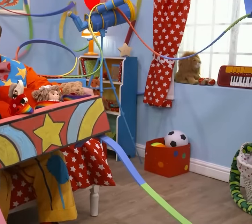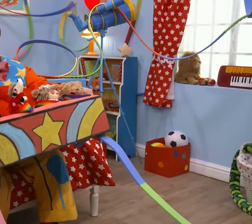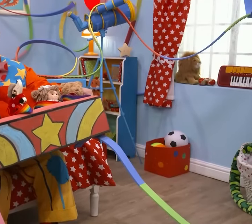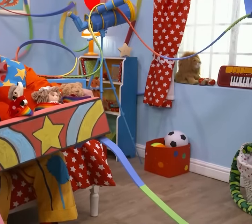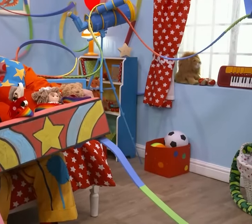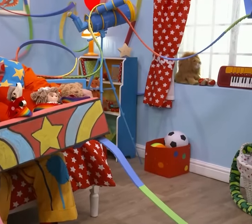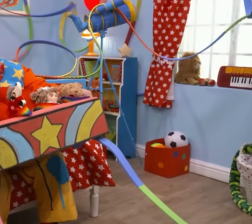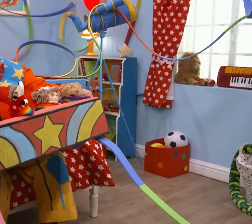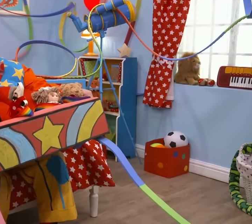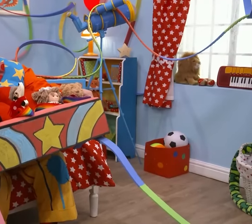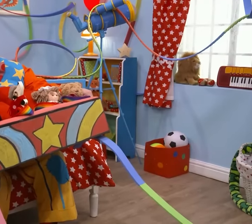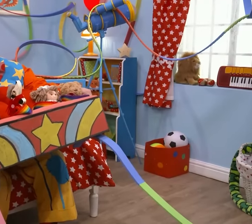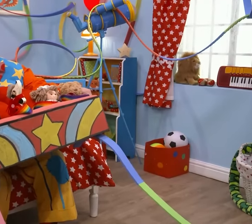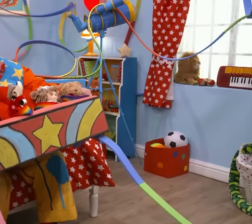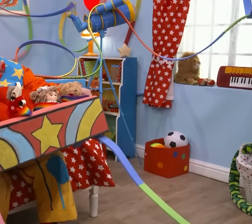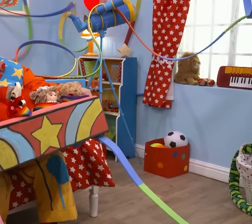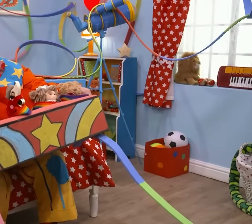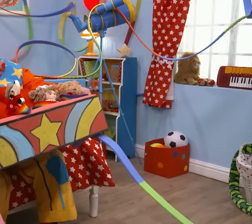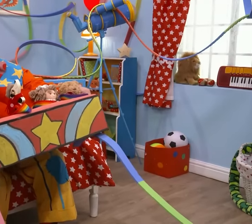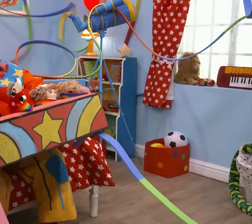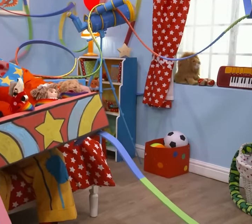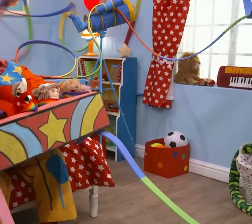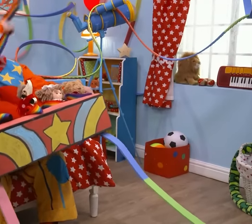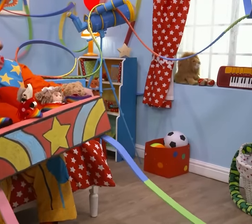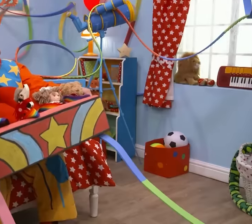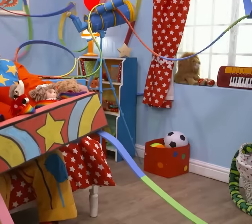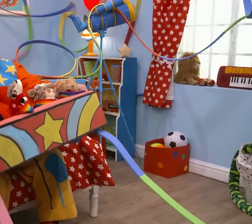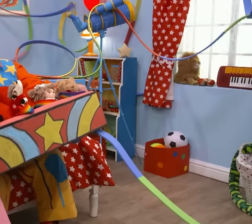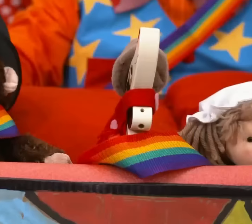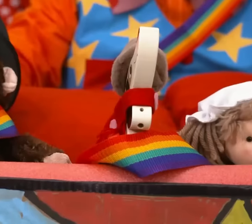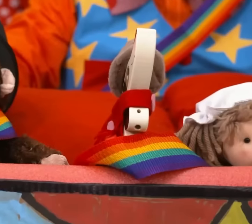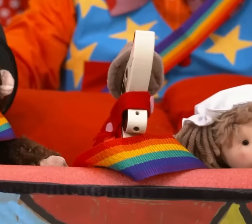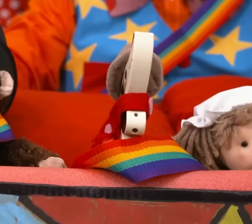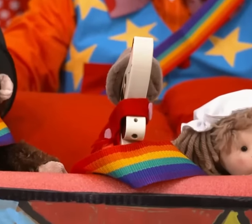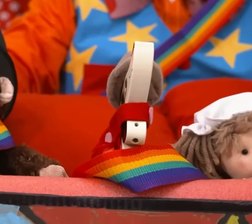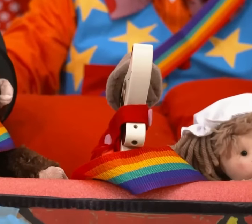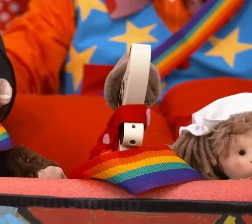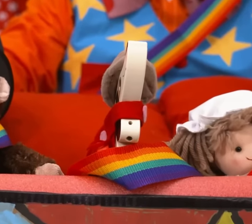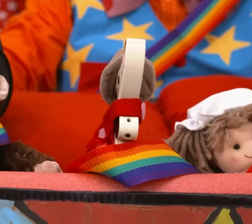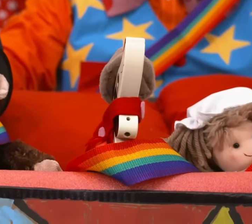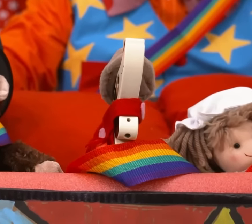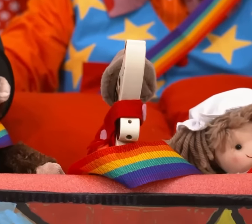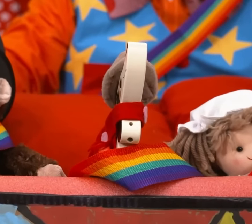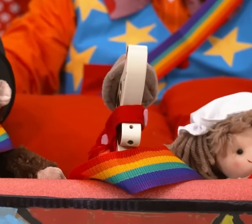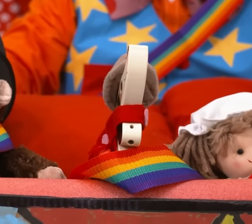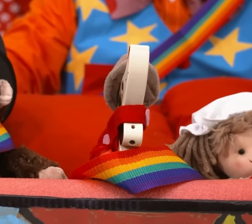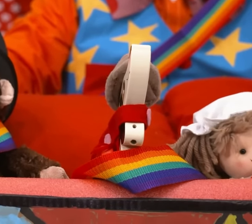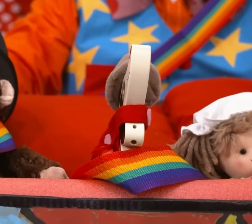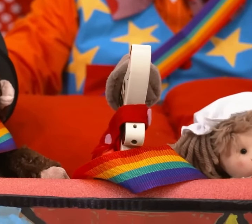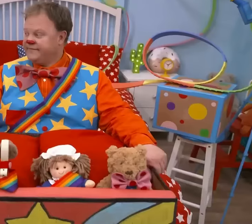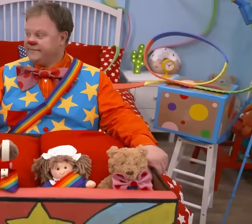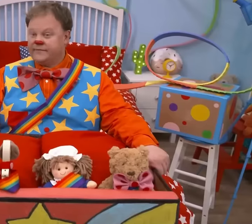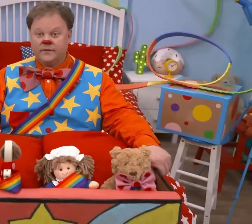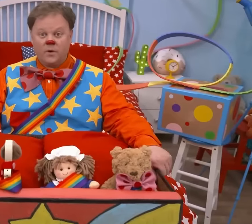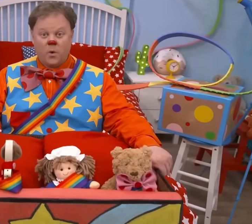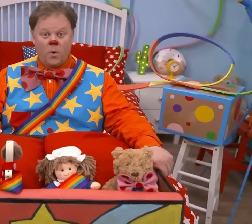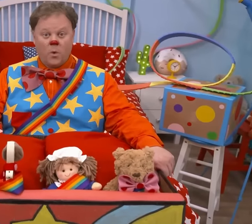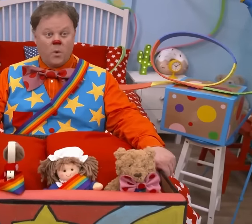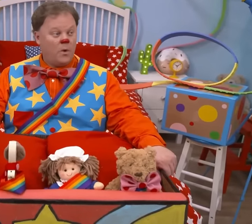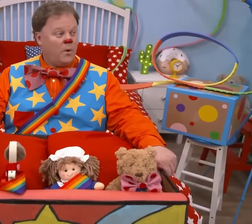yes, of course. Right, there we are. Safe and sound. Attention, the roller coaster will